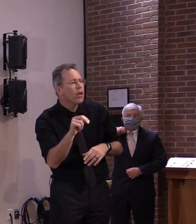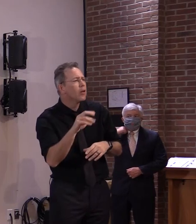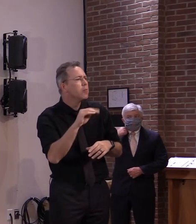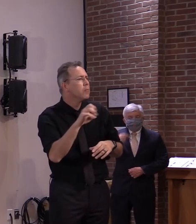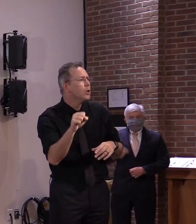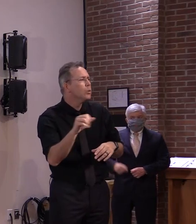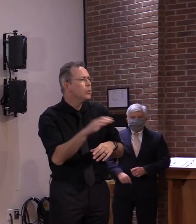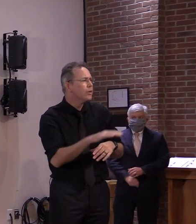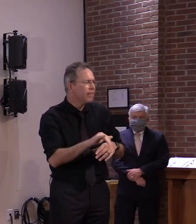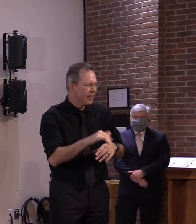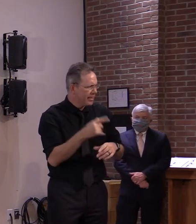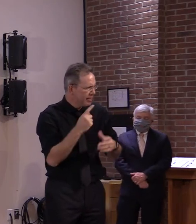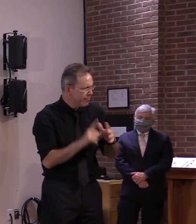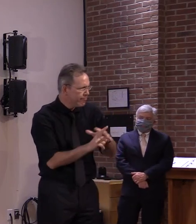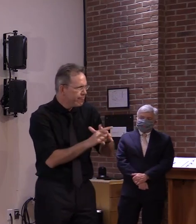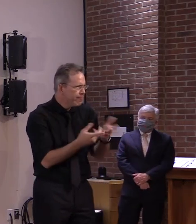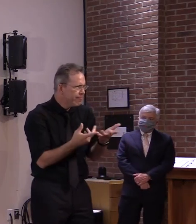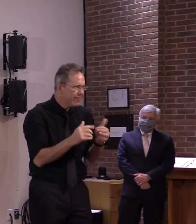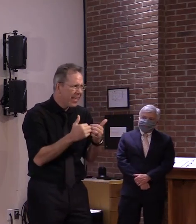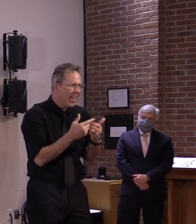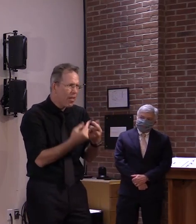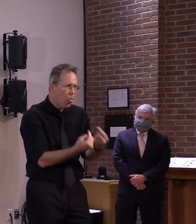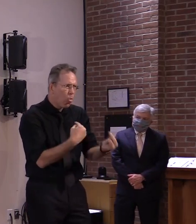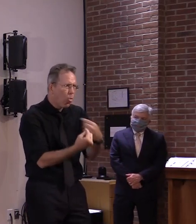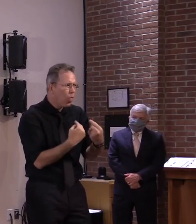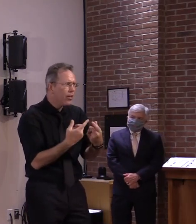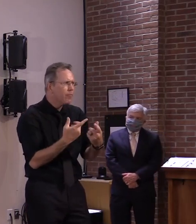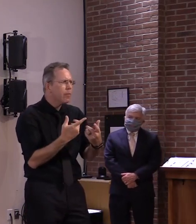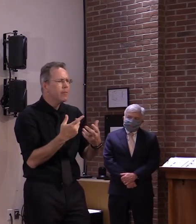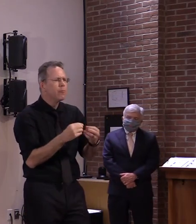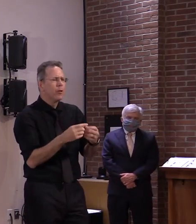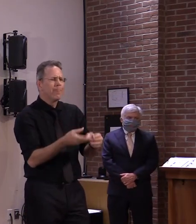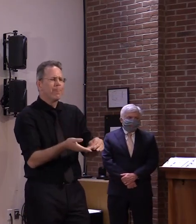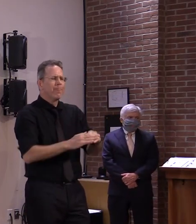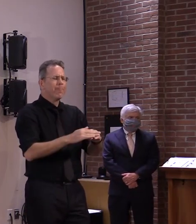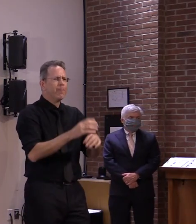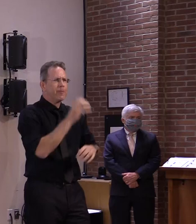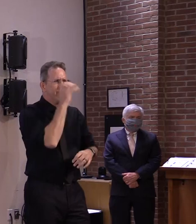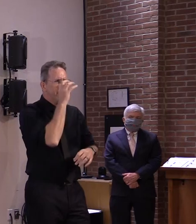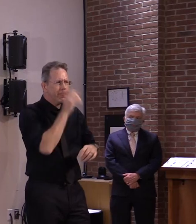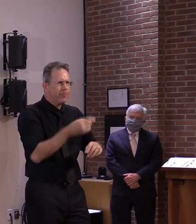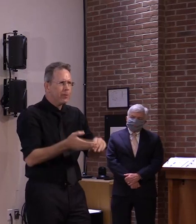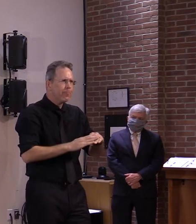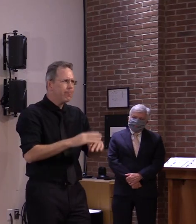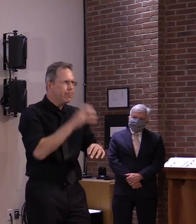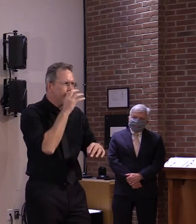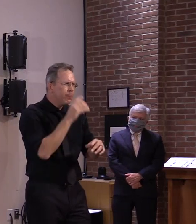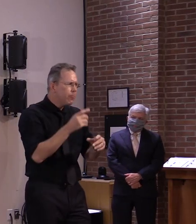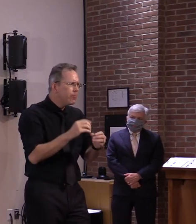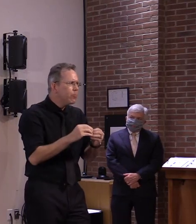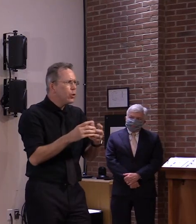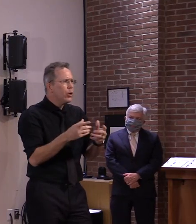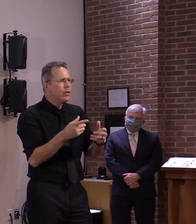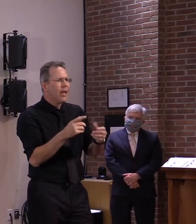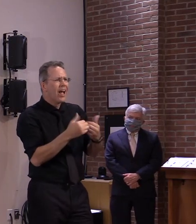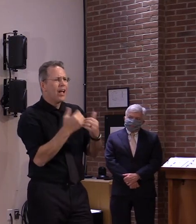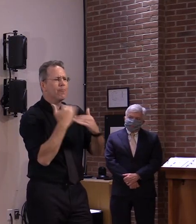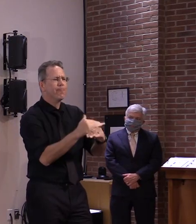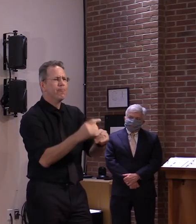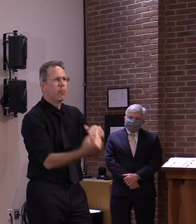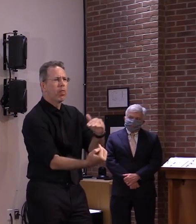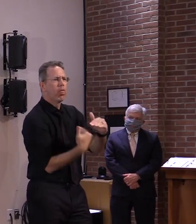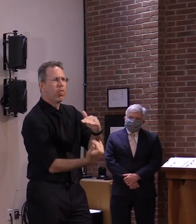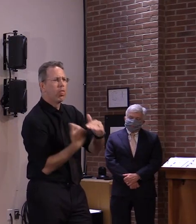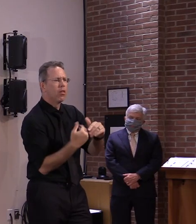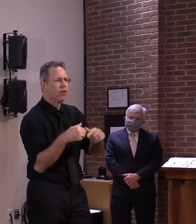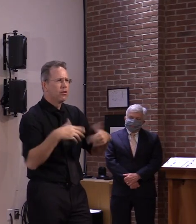looking at being more restrictive to states coming into their states and vice versa. I